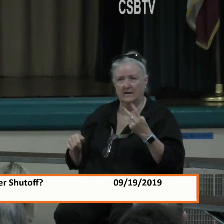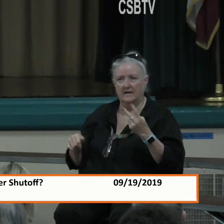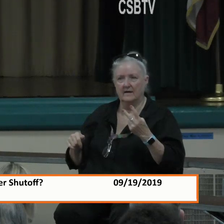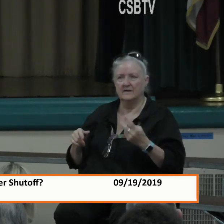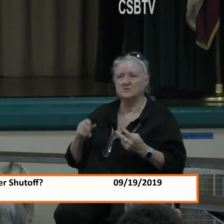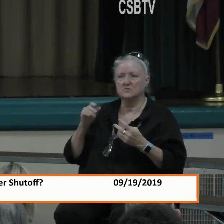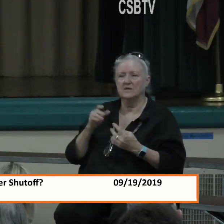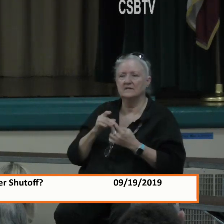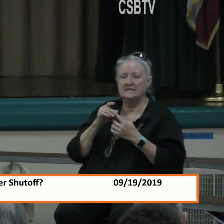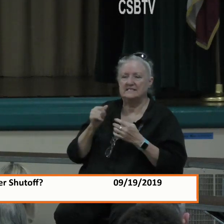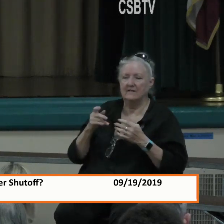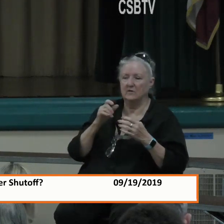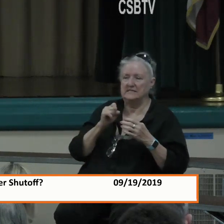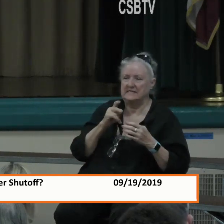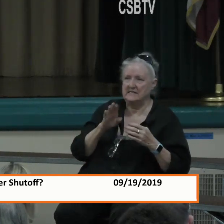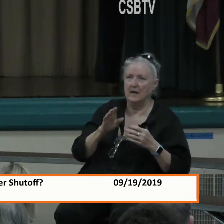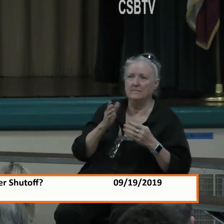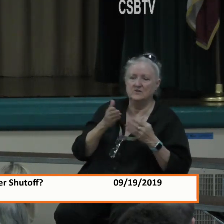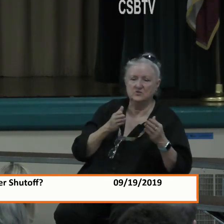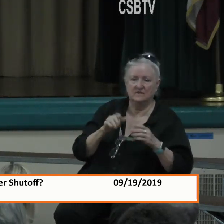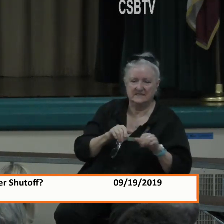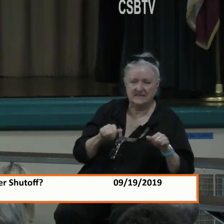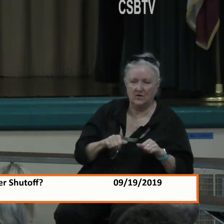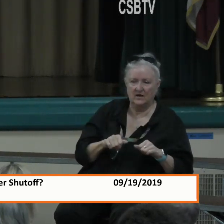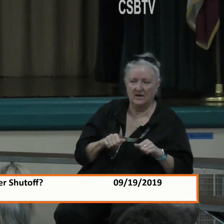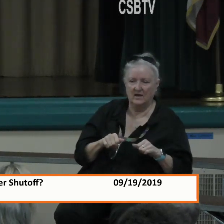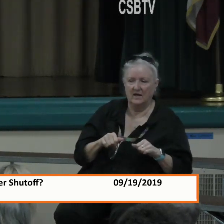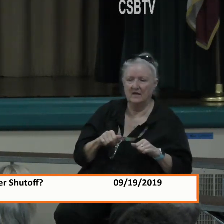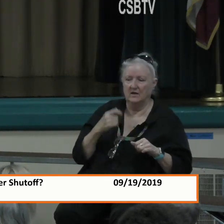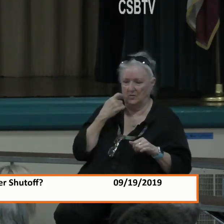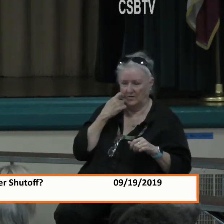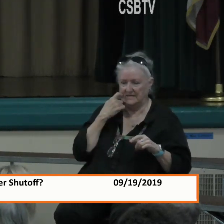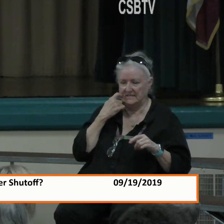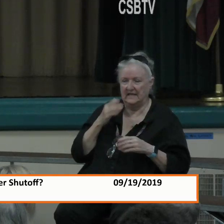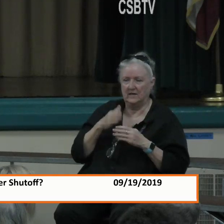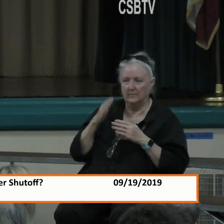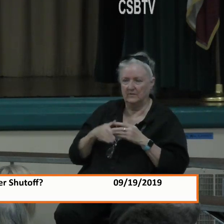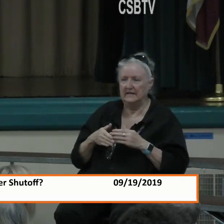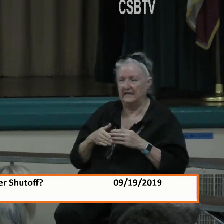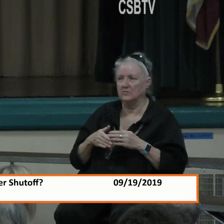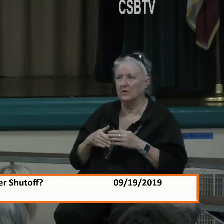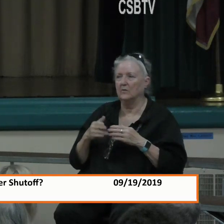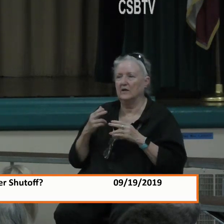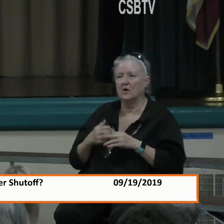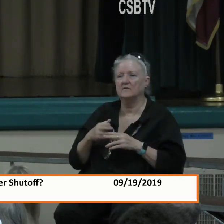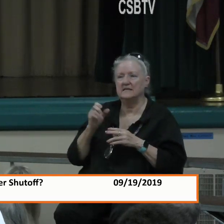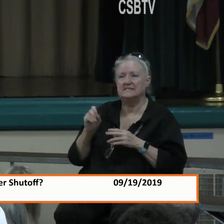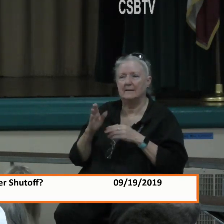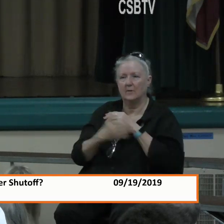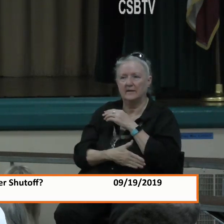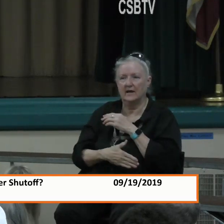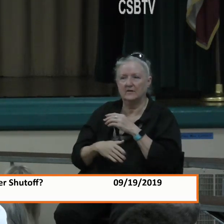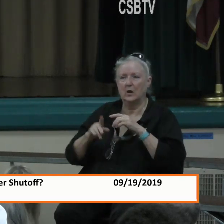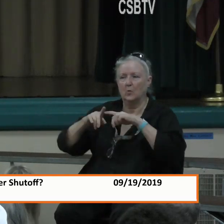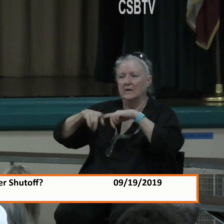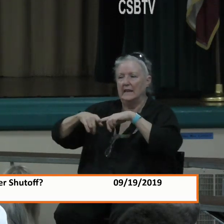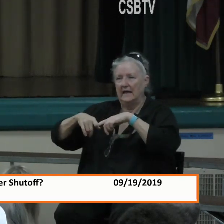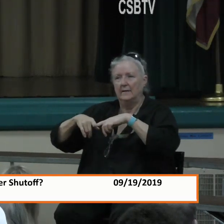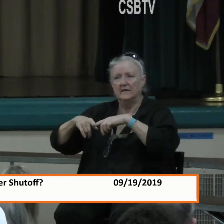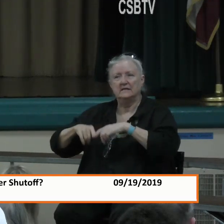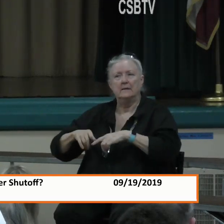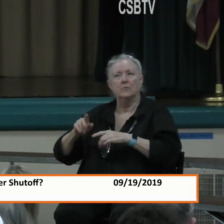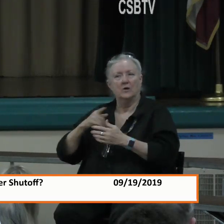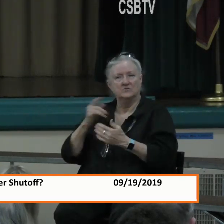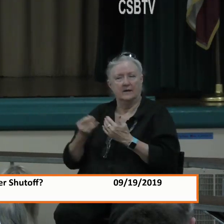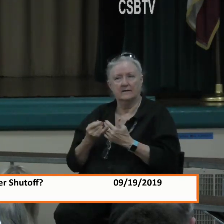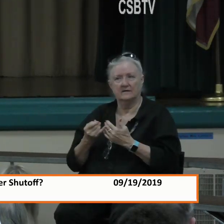several sub-transmission lines that serve this area. We did recently complete what we called the Santa Barbara County Reliability Project, which